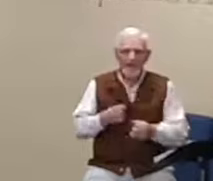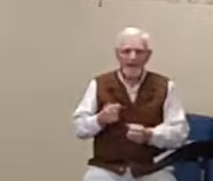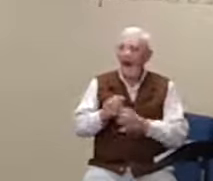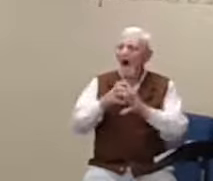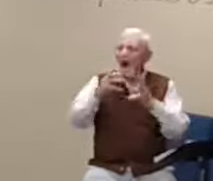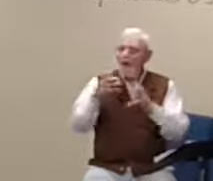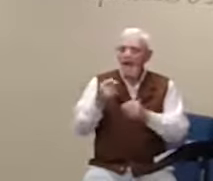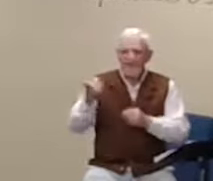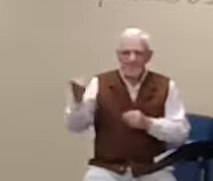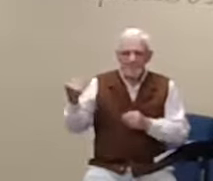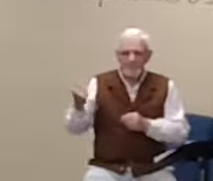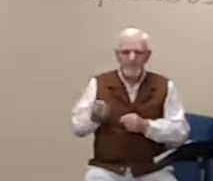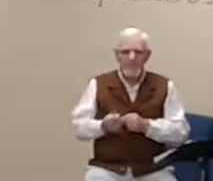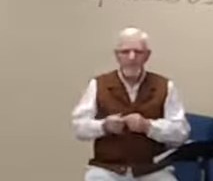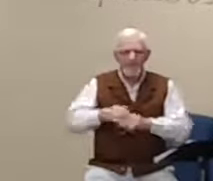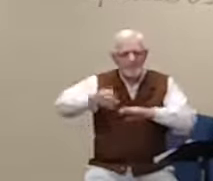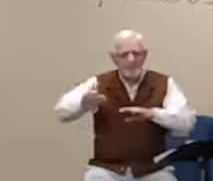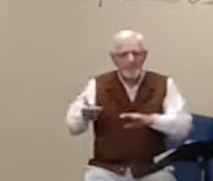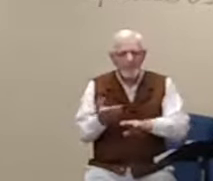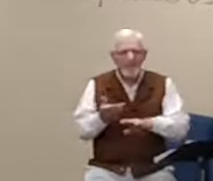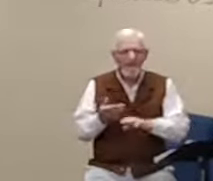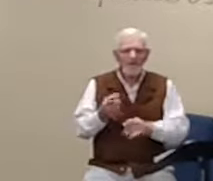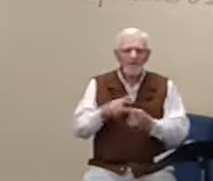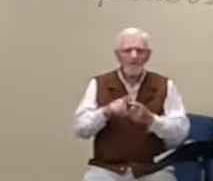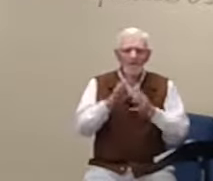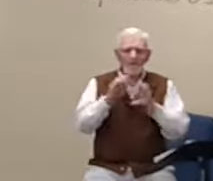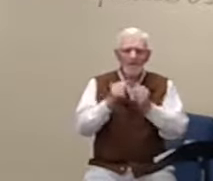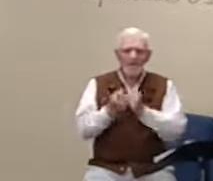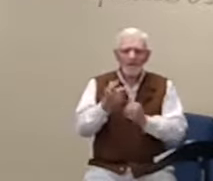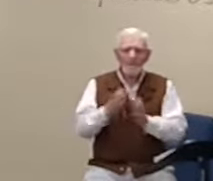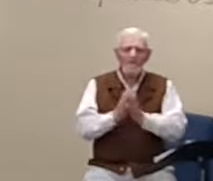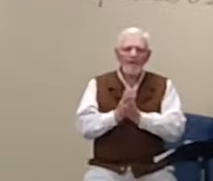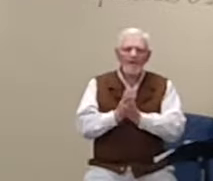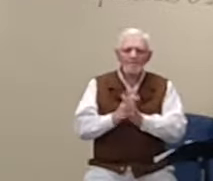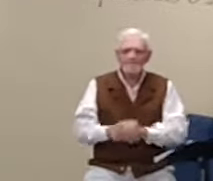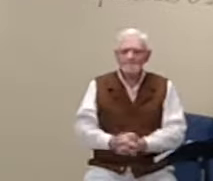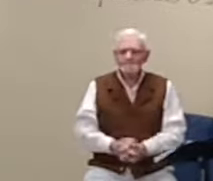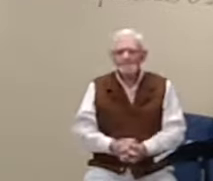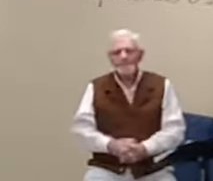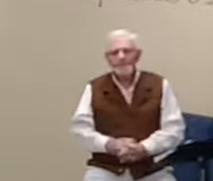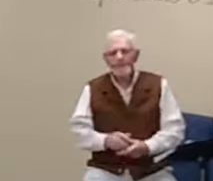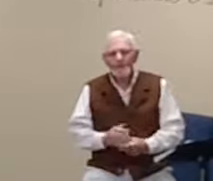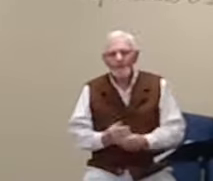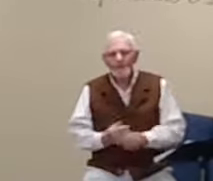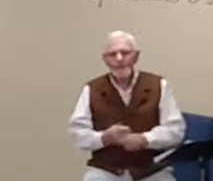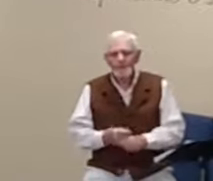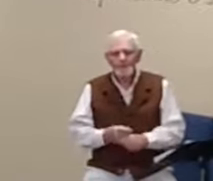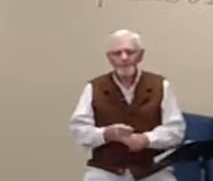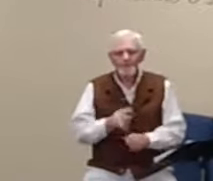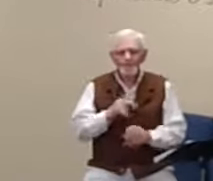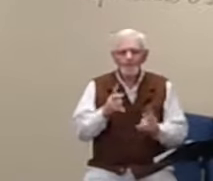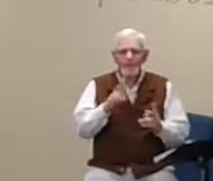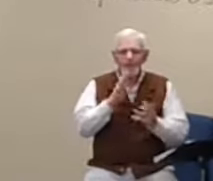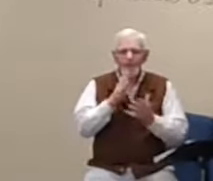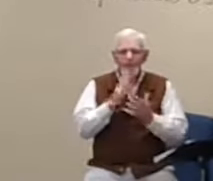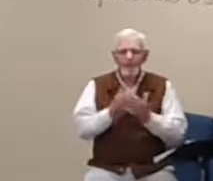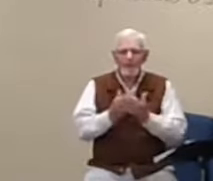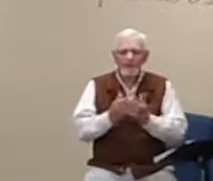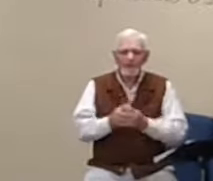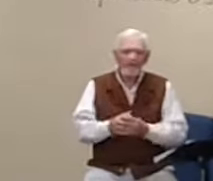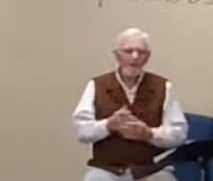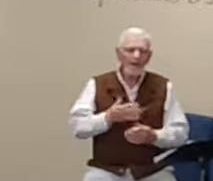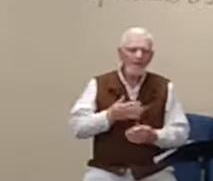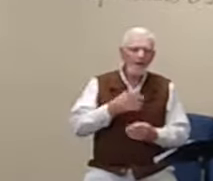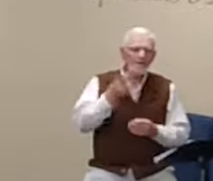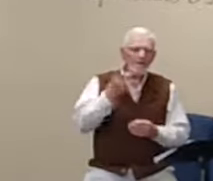and an introduction to speak to you. Amen. Yeah. That was good. That was really good. Glad to see that it was